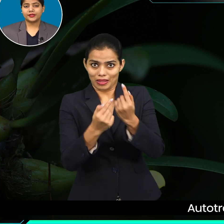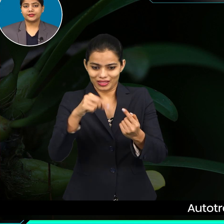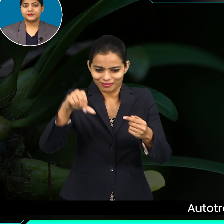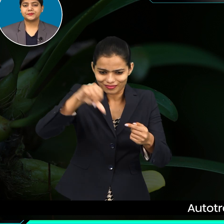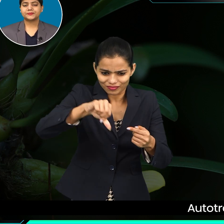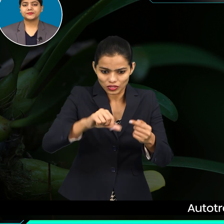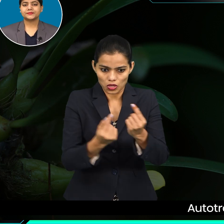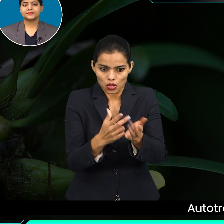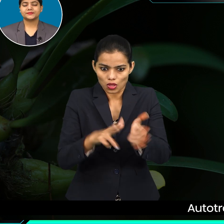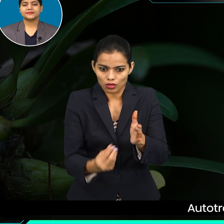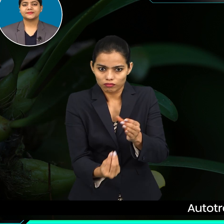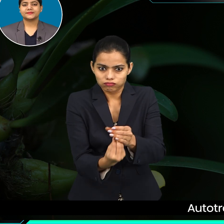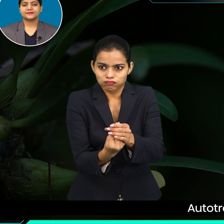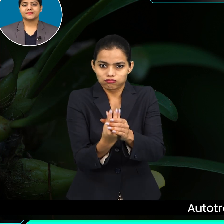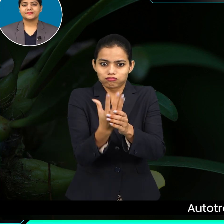autotrophic,